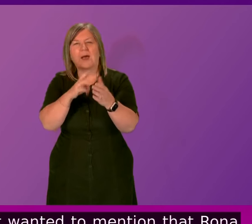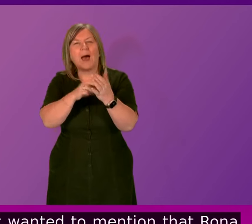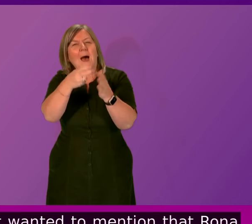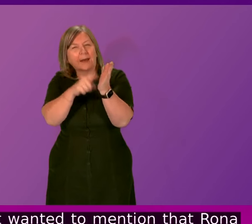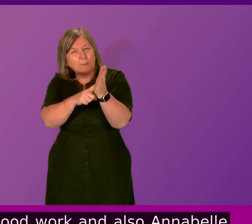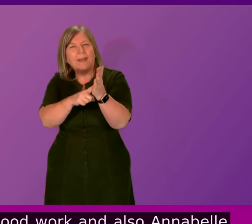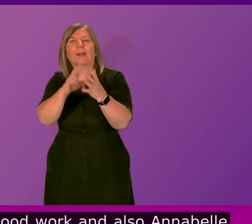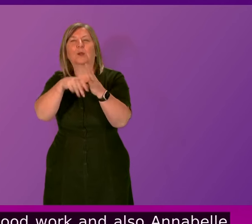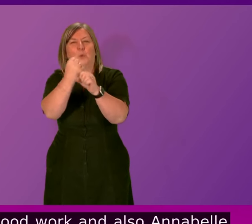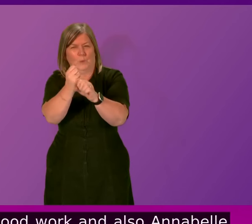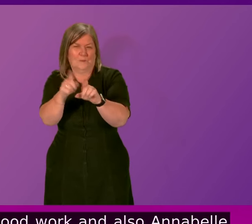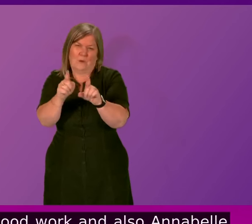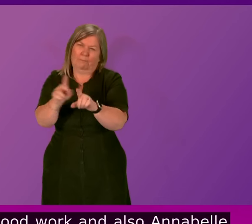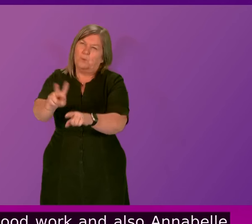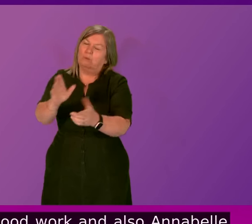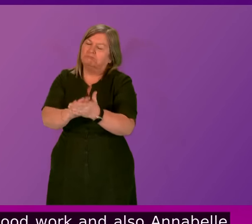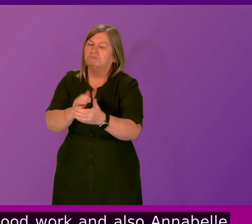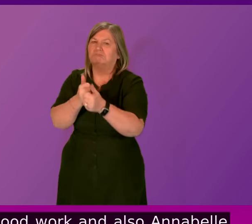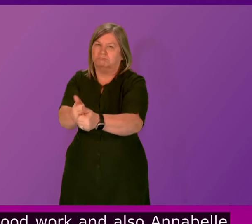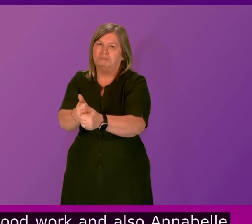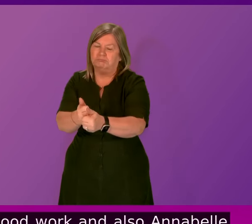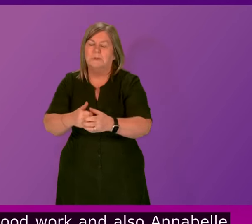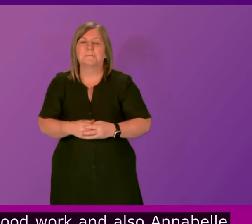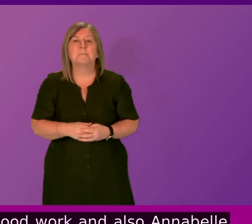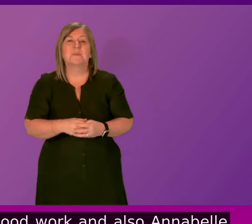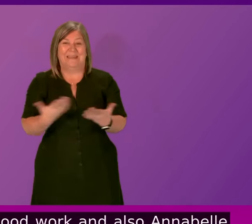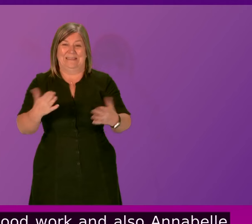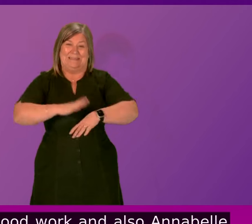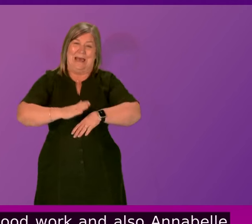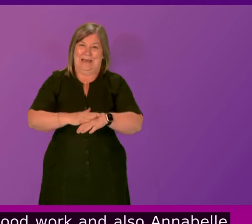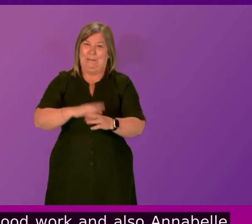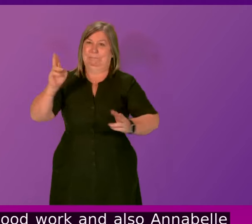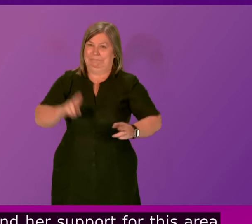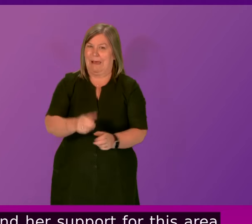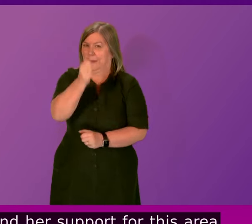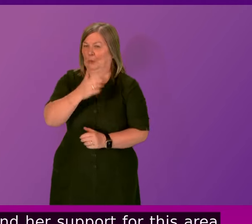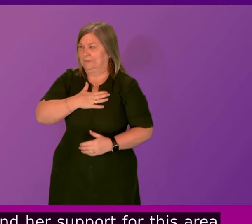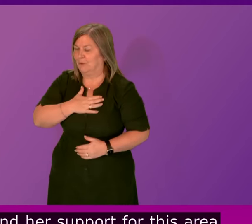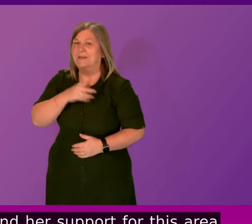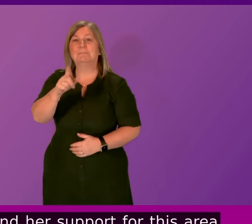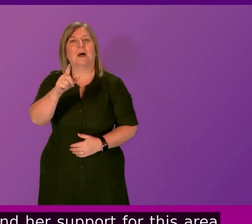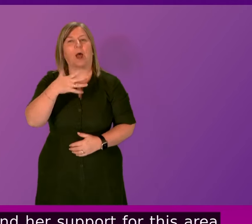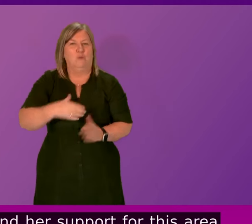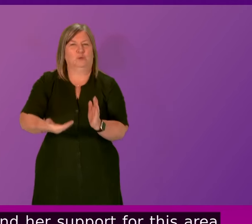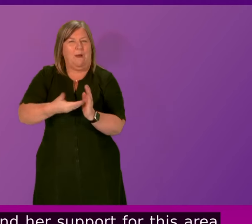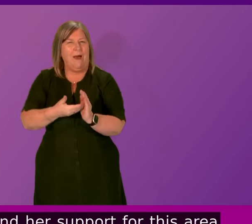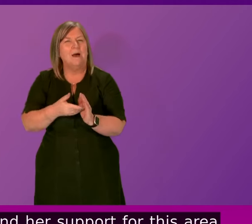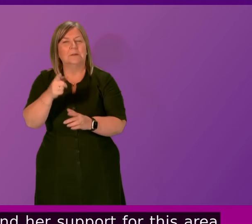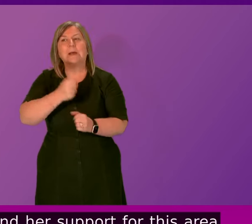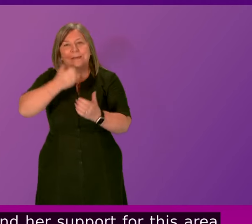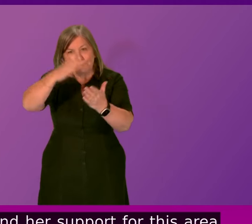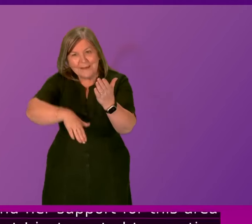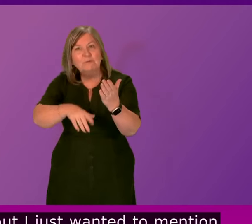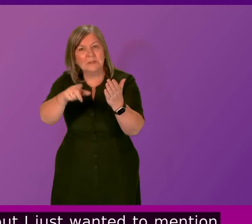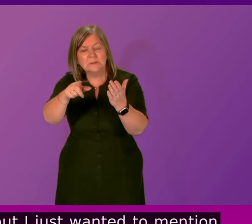her support for this area. I'm running out of time, but I just wanted to mention that my